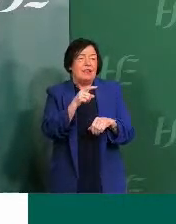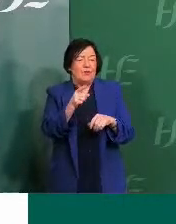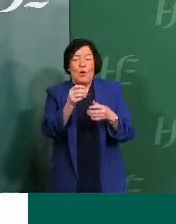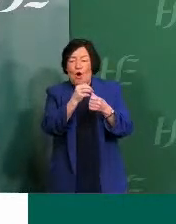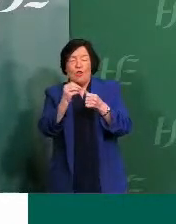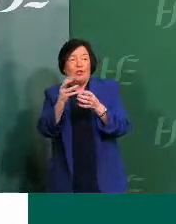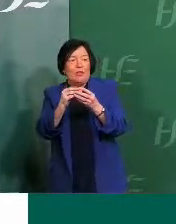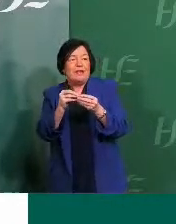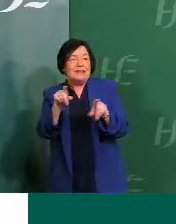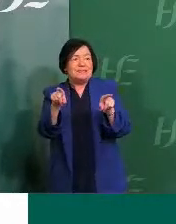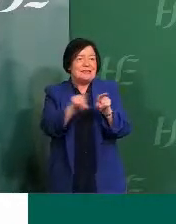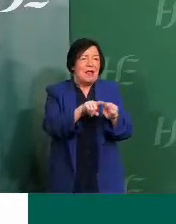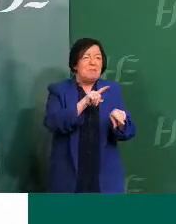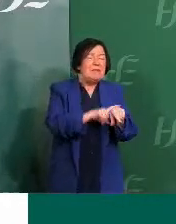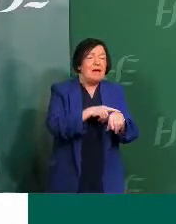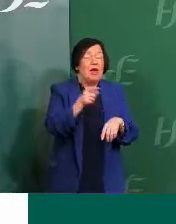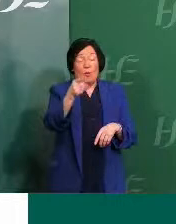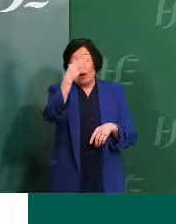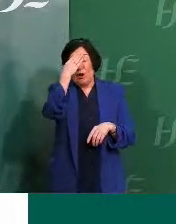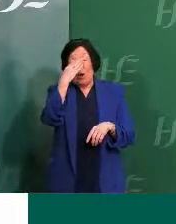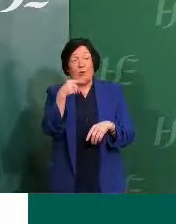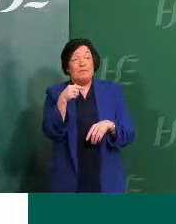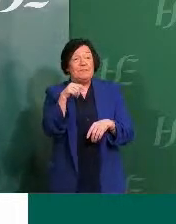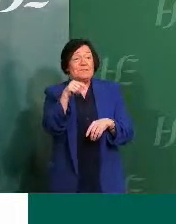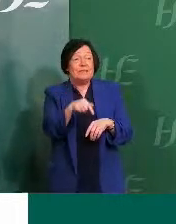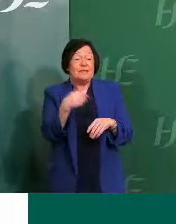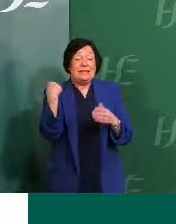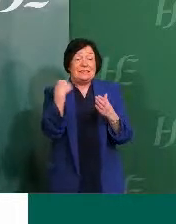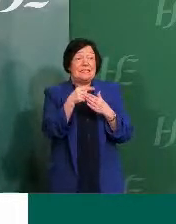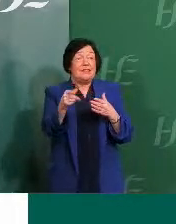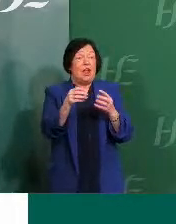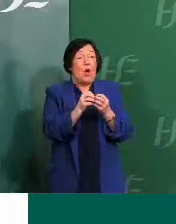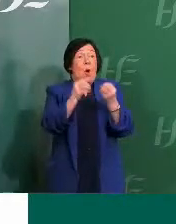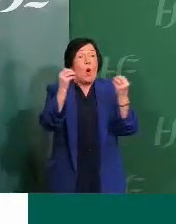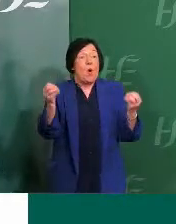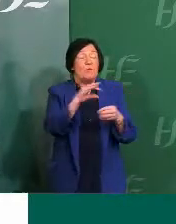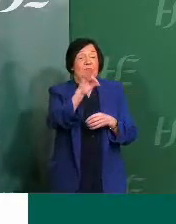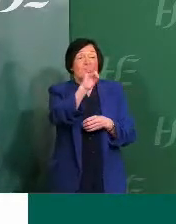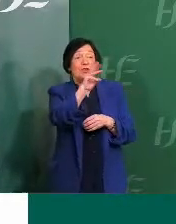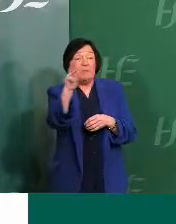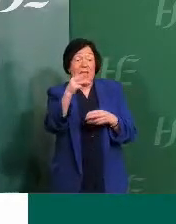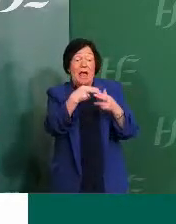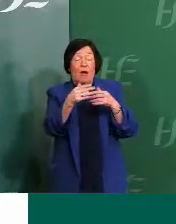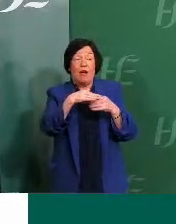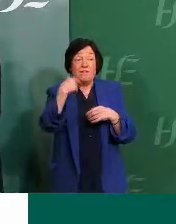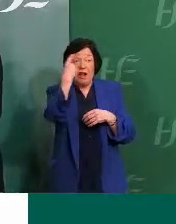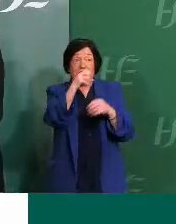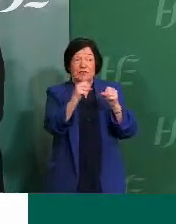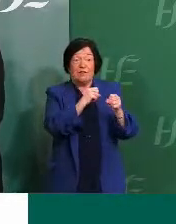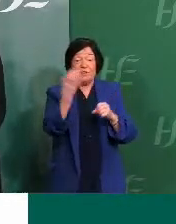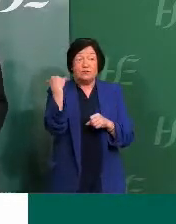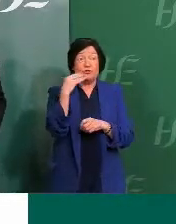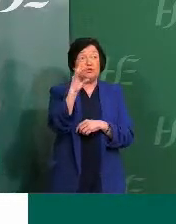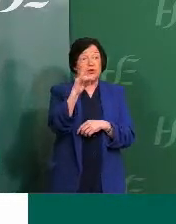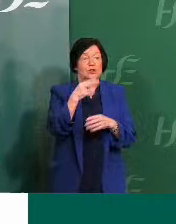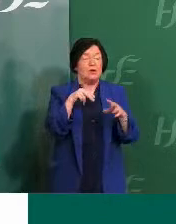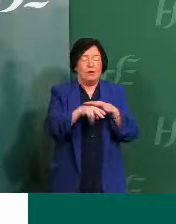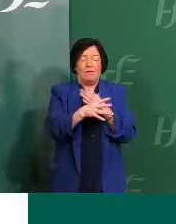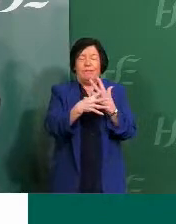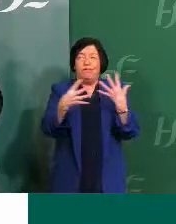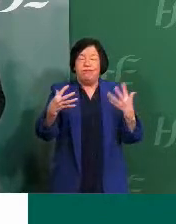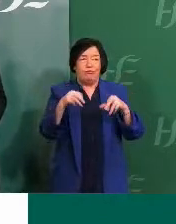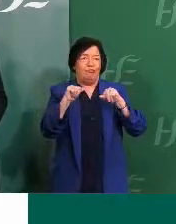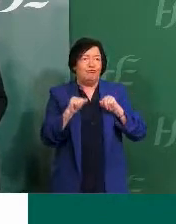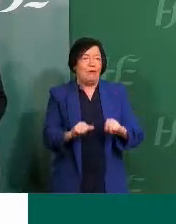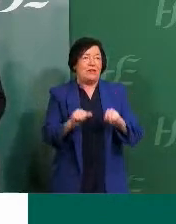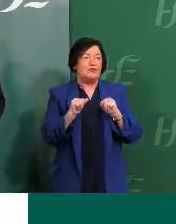other things as well. And we certainly know that since they reopened from their GP out of hours services on Tuesday, they've been under significant